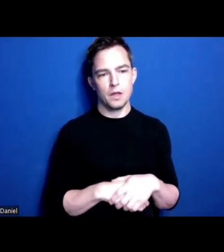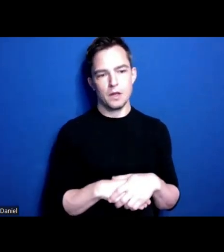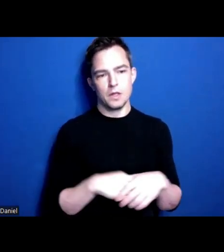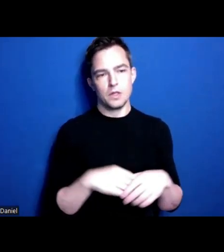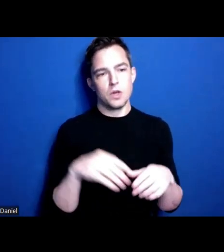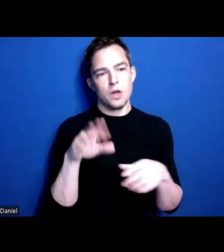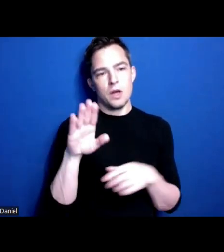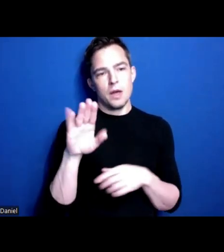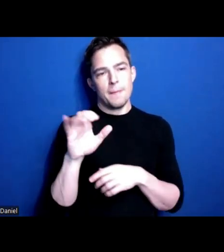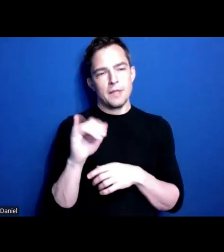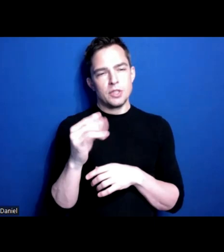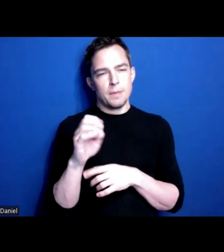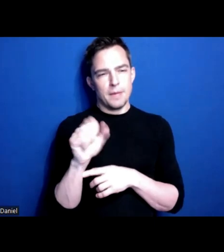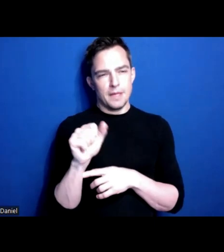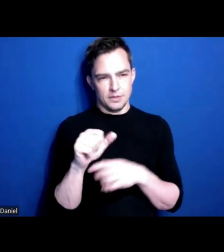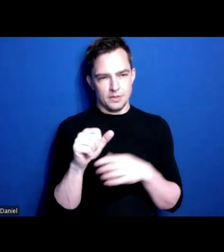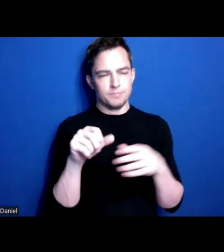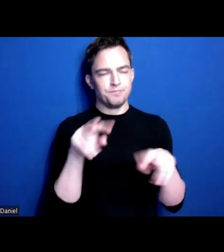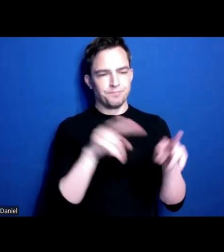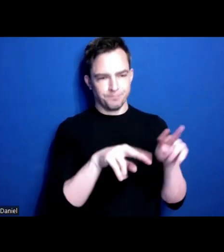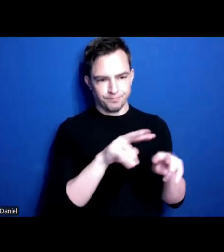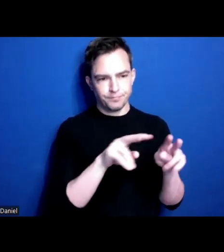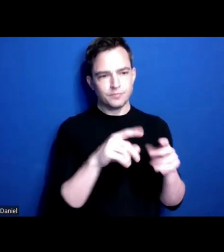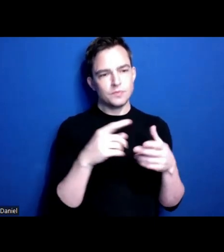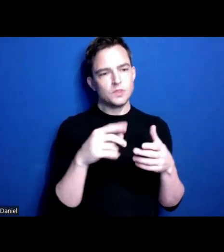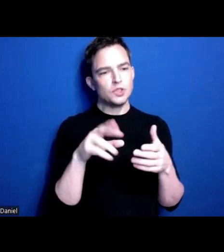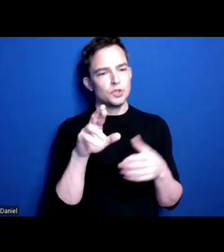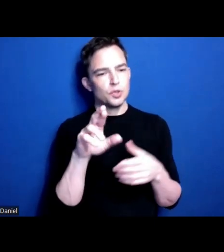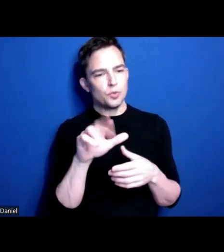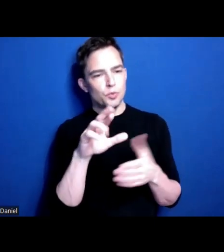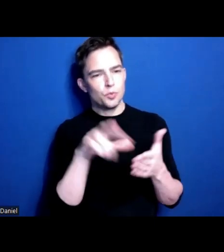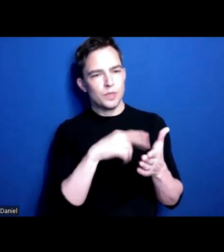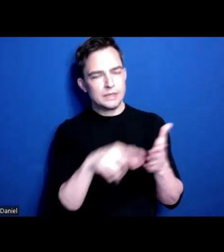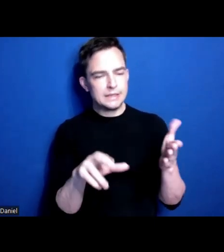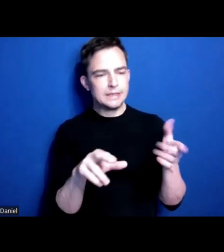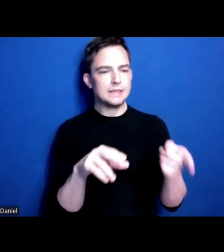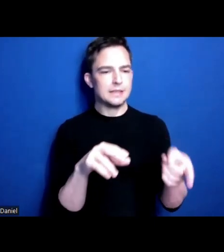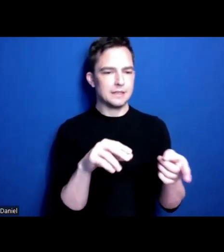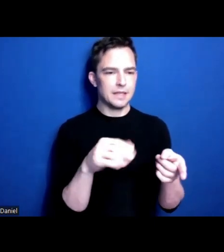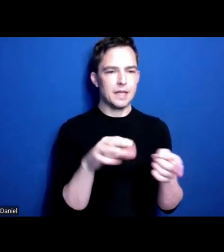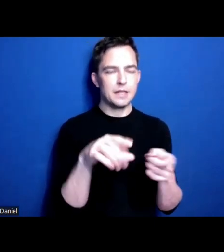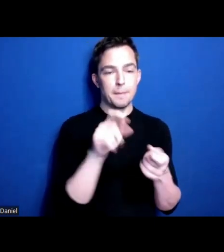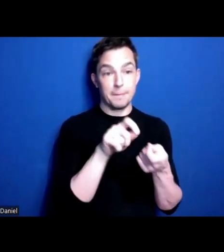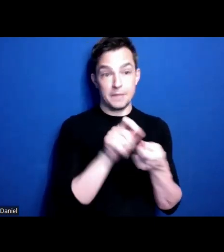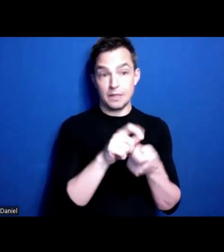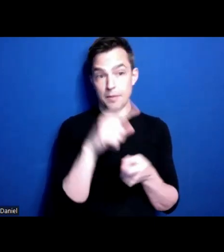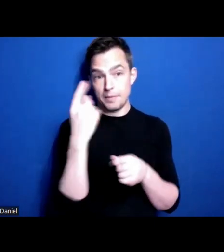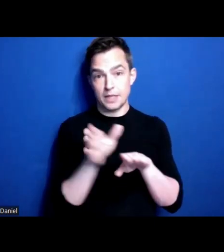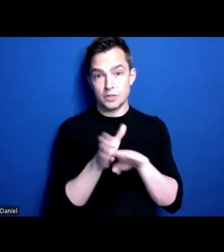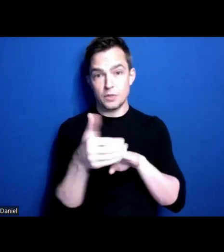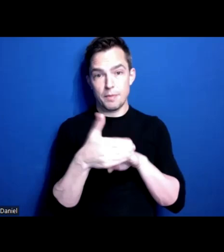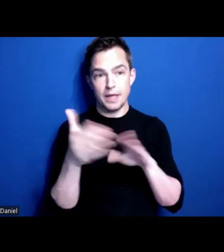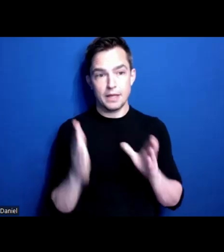dissertation examines the racialization and criminalization of Black people, particularly Black Jamaicans, in the